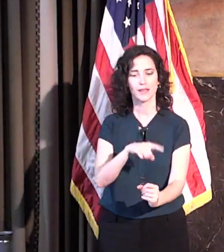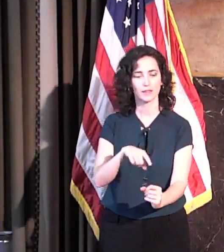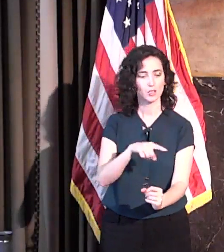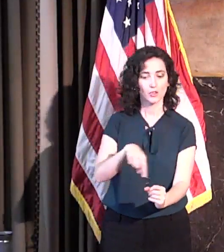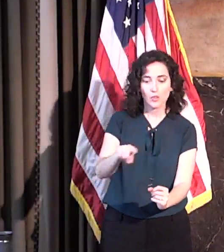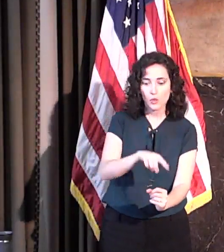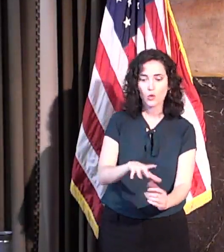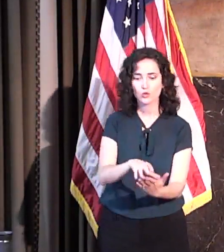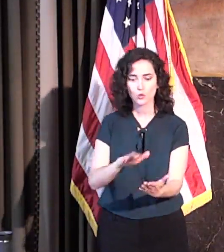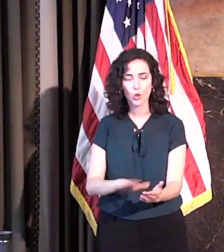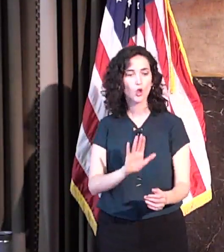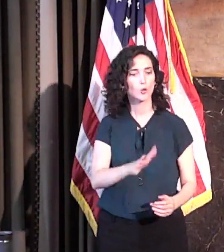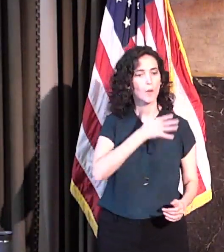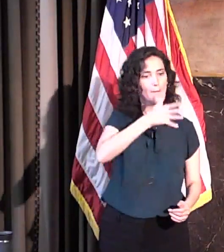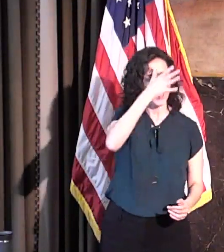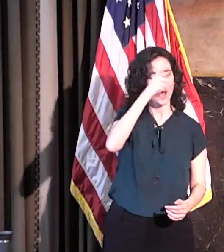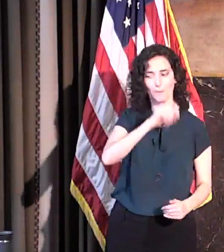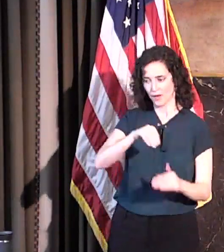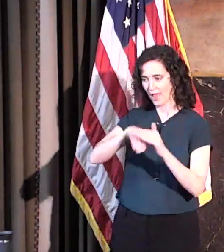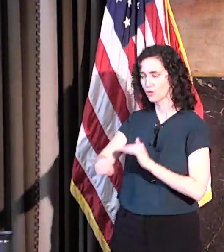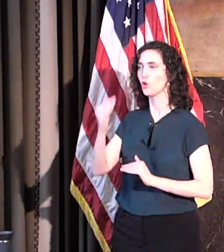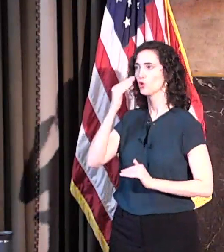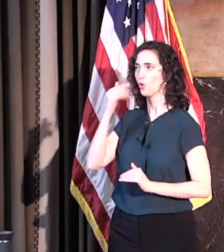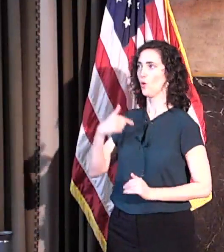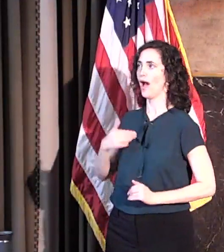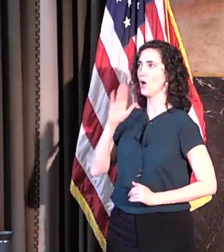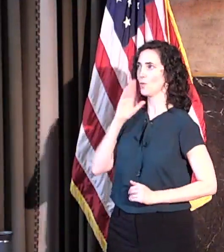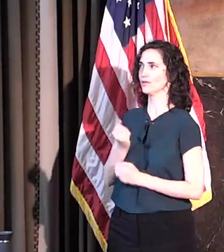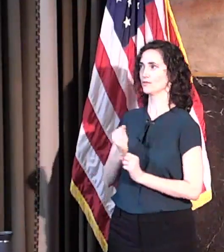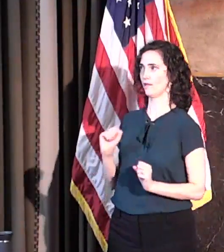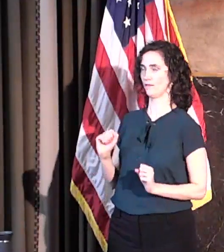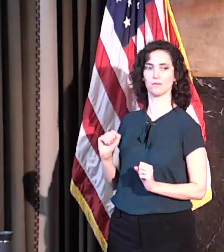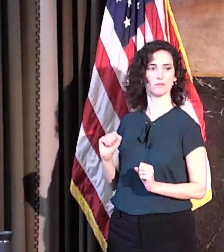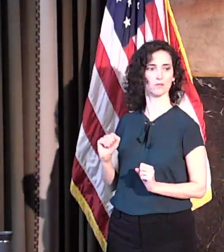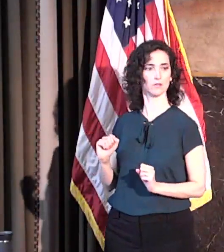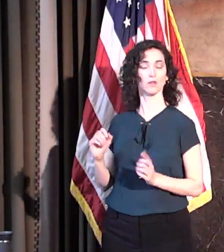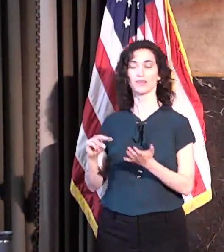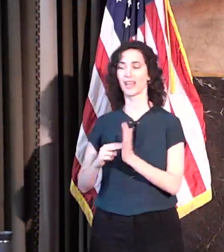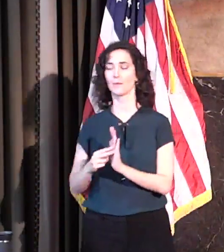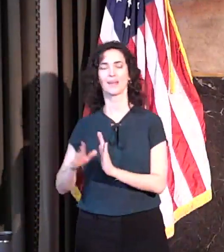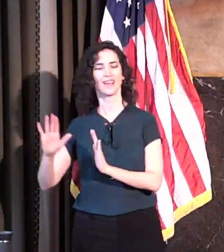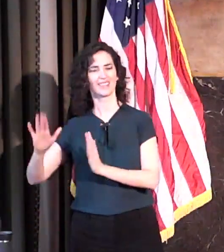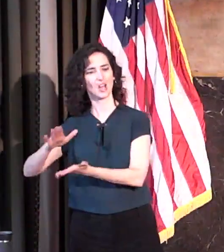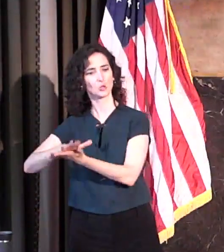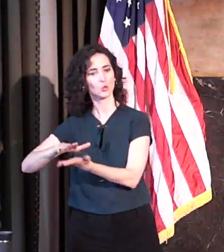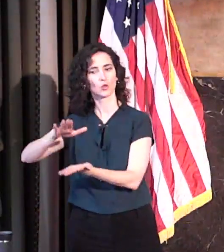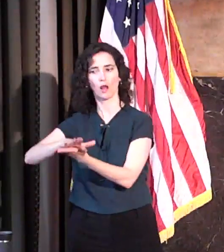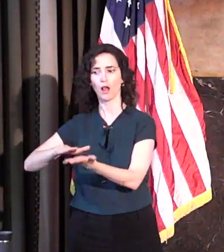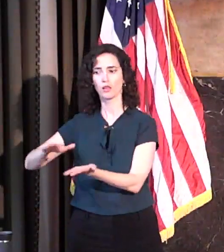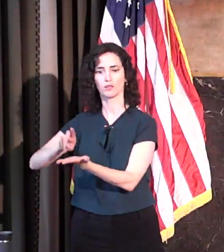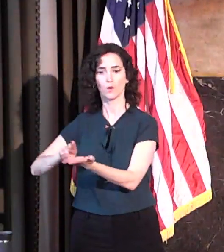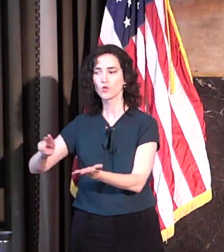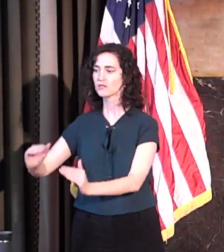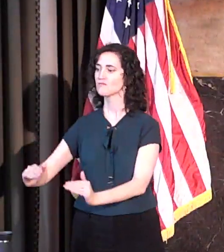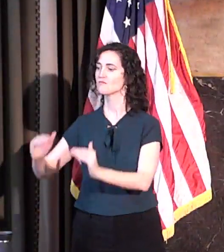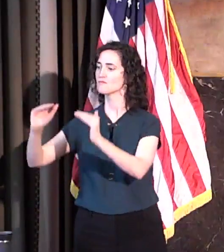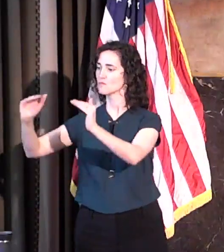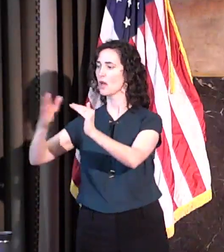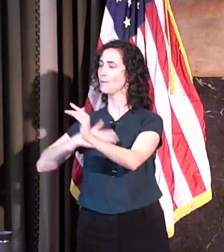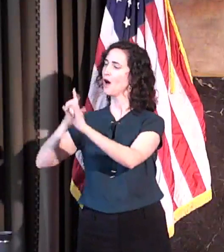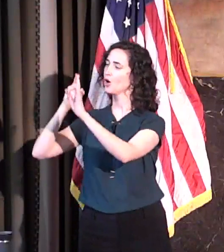critically important. And there is no advancing an institutional agenda that in any way